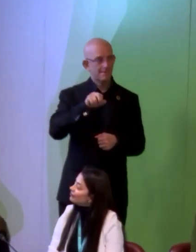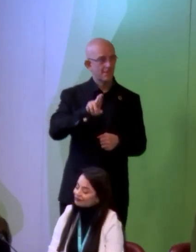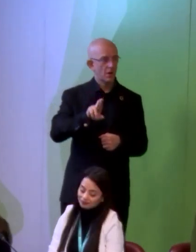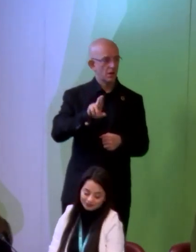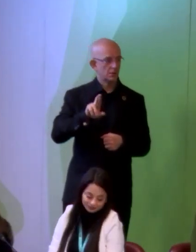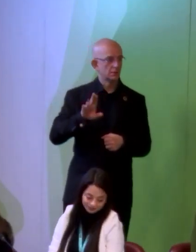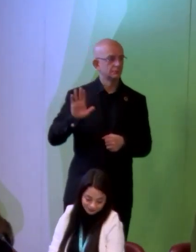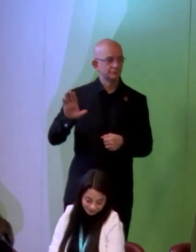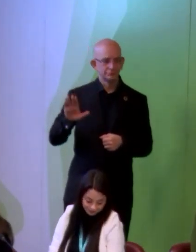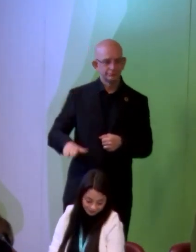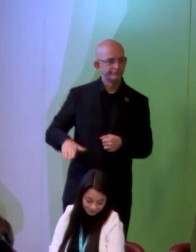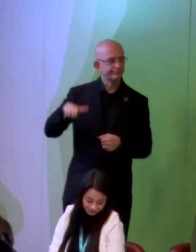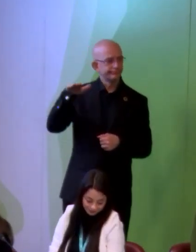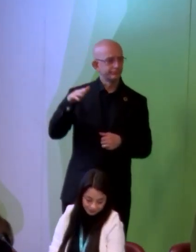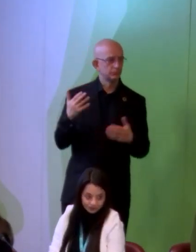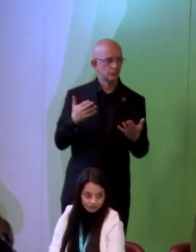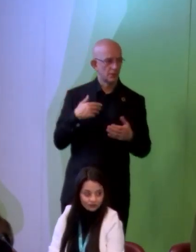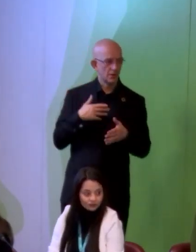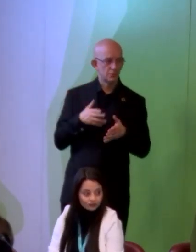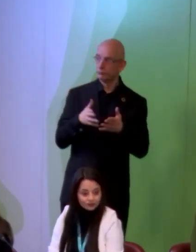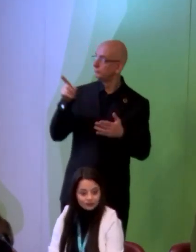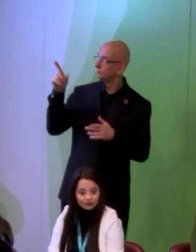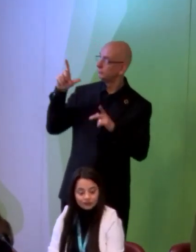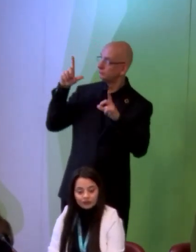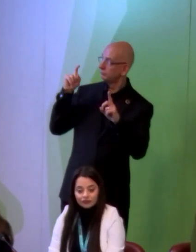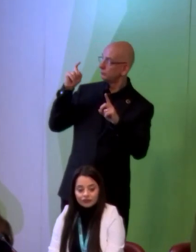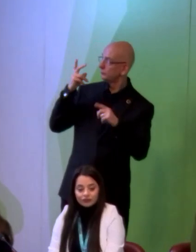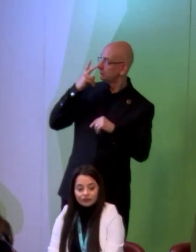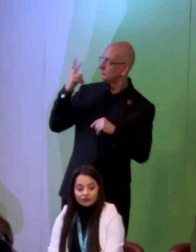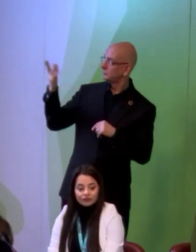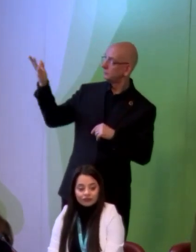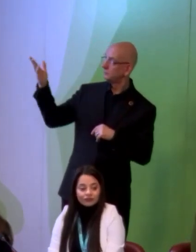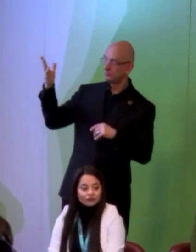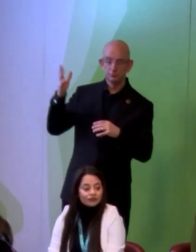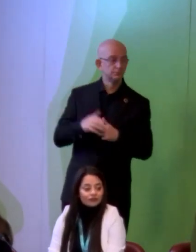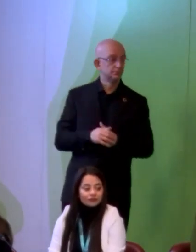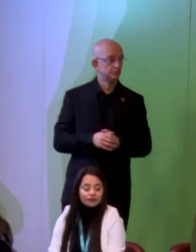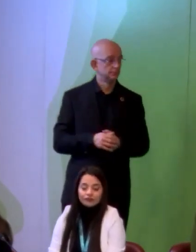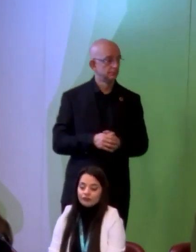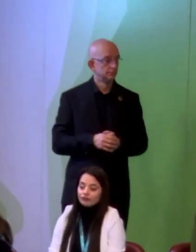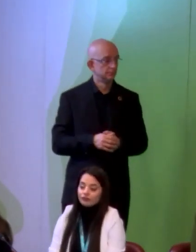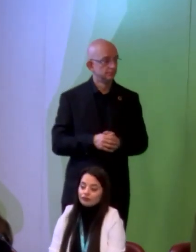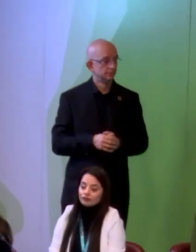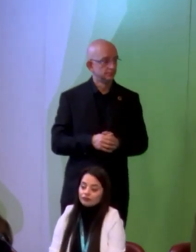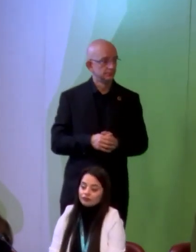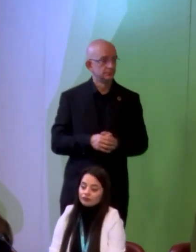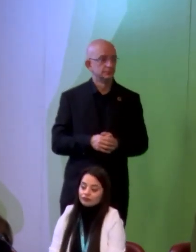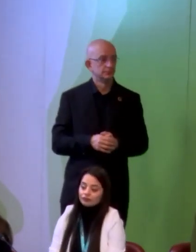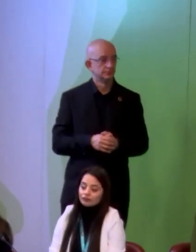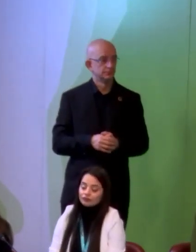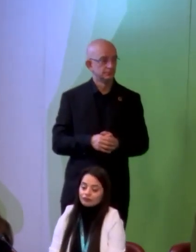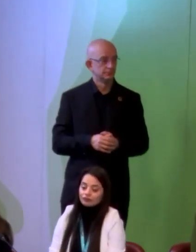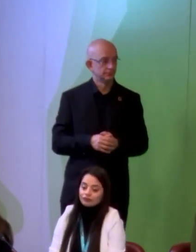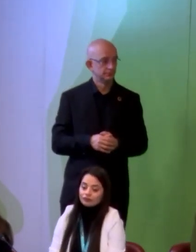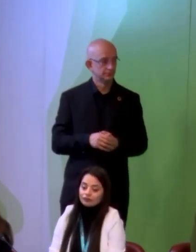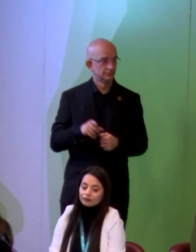Amir. So you can see his picture on the screen. He's working with a